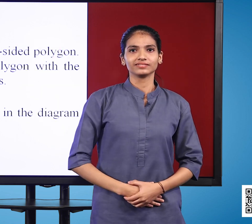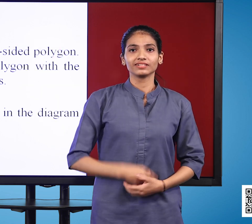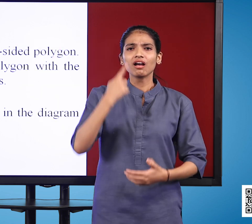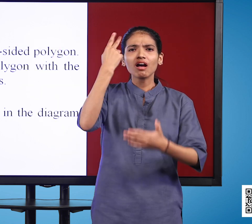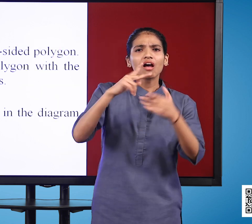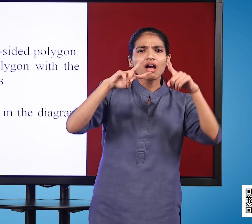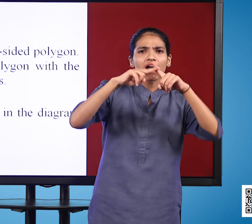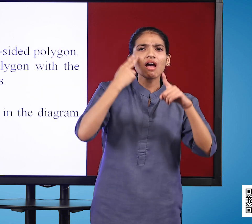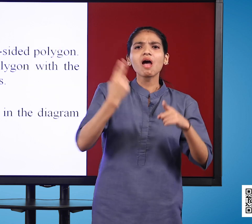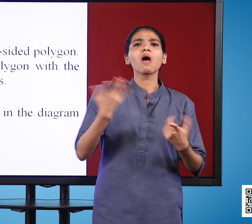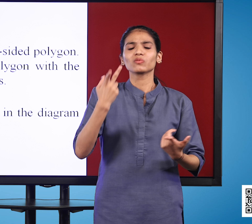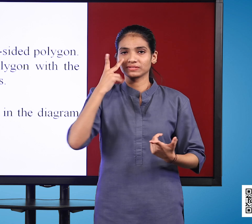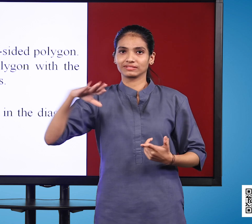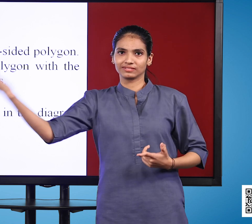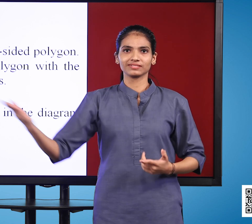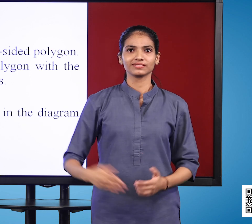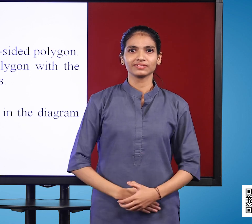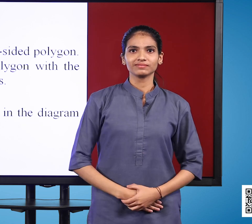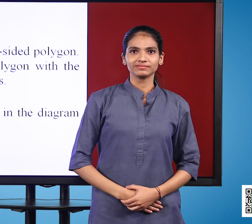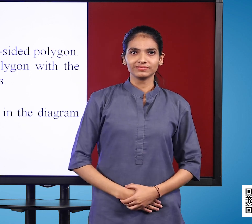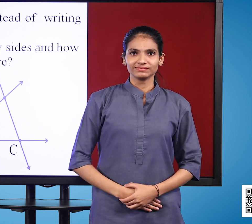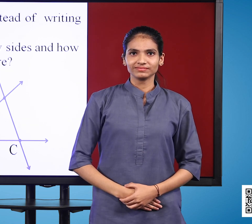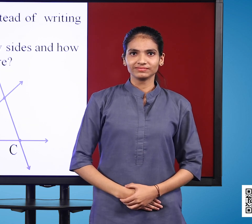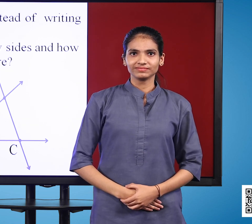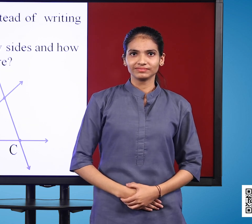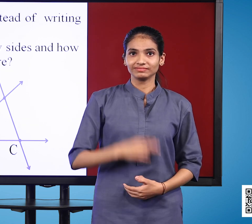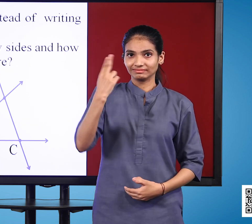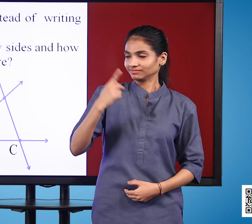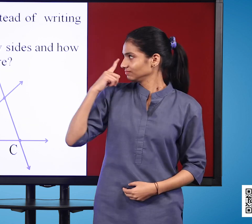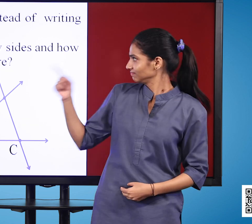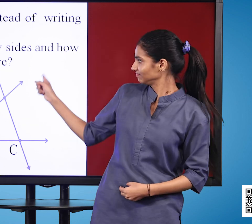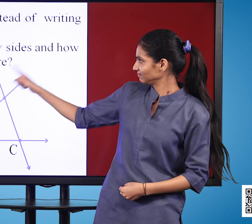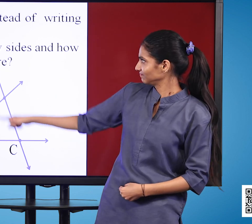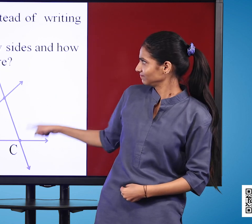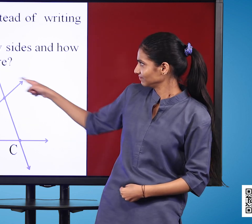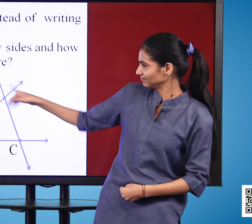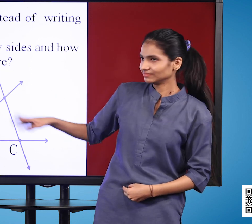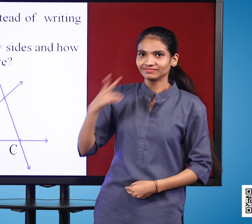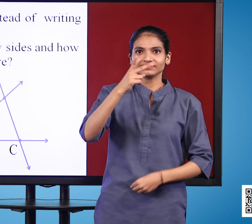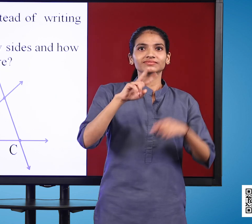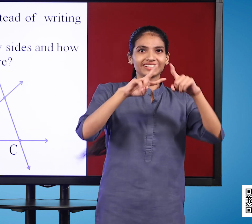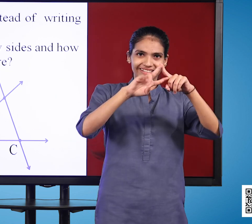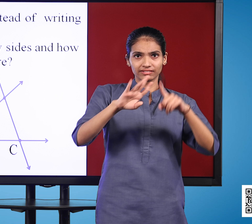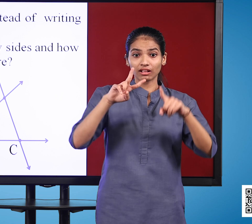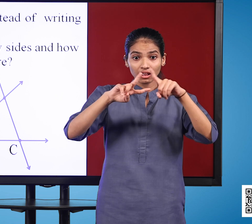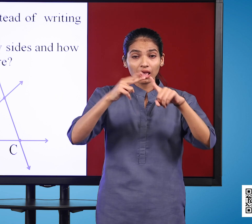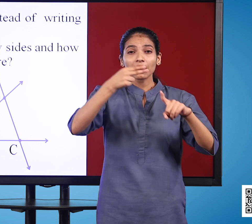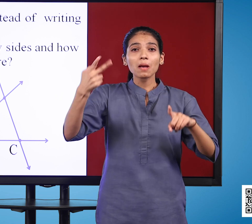Look at the triangle in the diagram, figure 4.21. We write